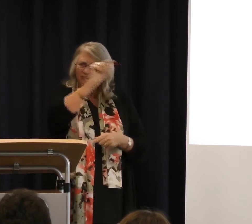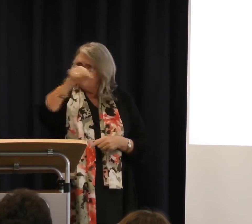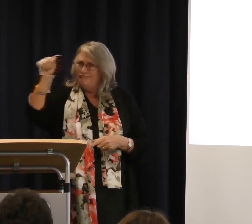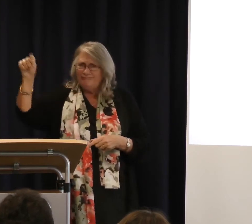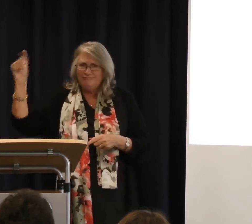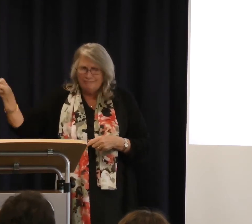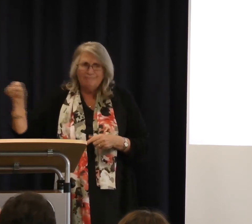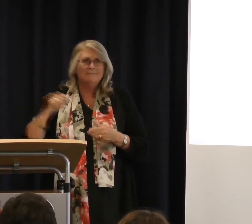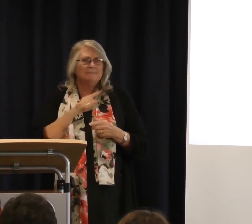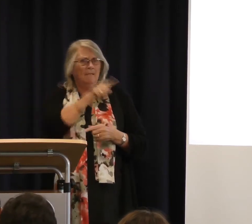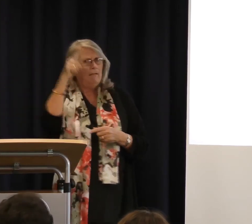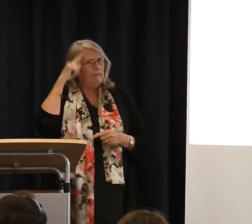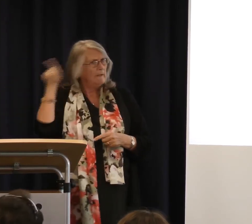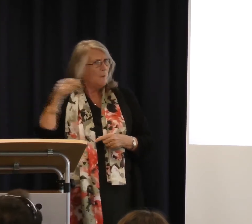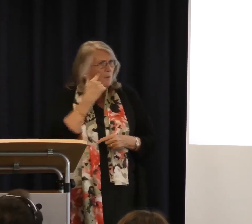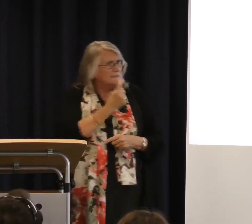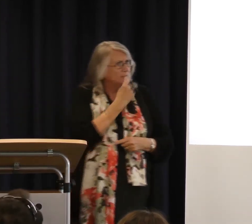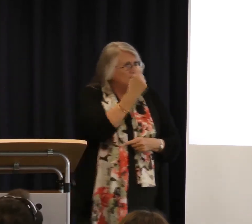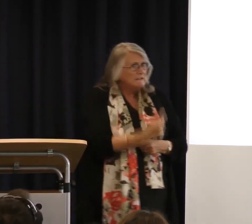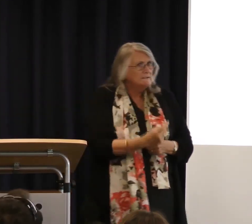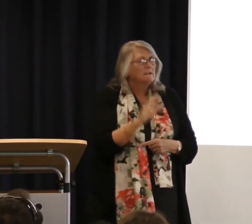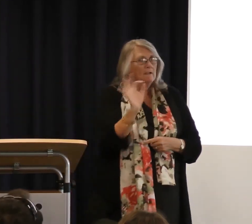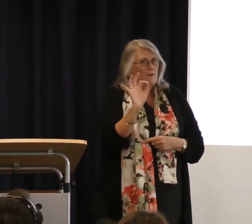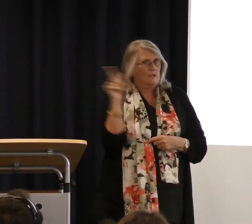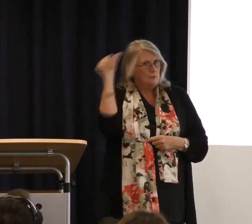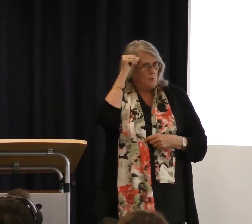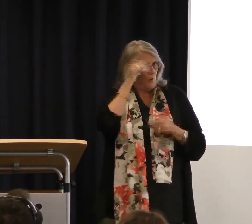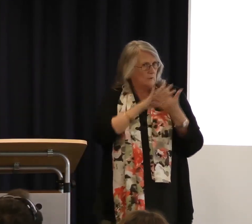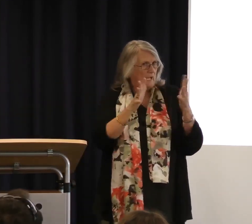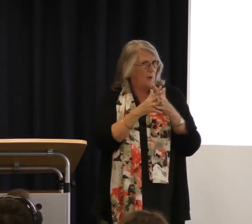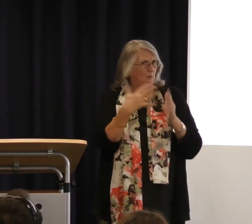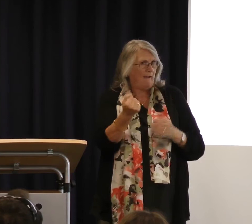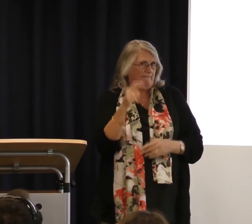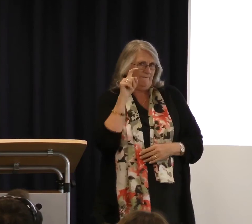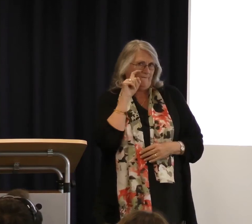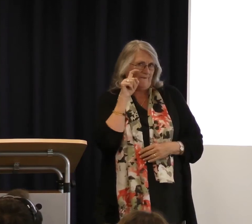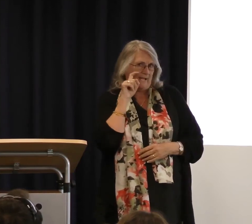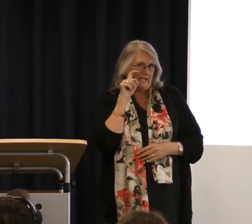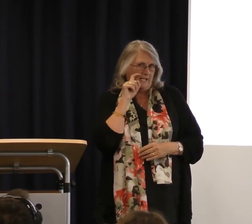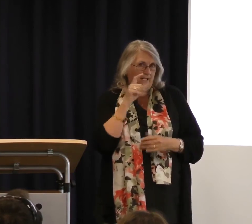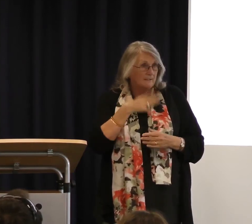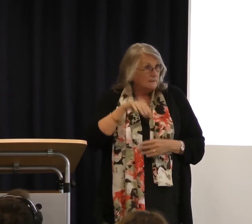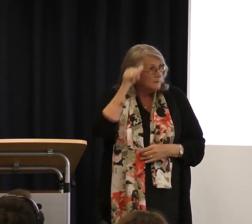John had many involvements within the community, and people thought he was particularly serious, but I don't